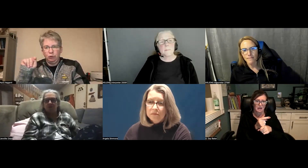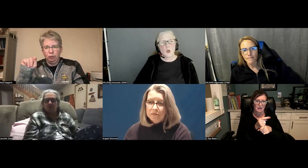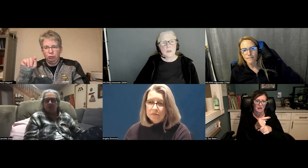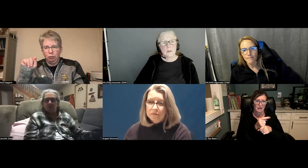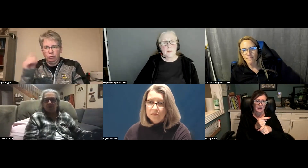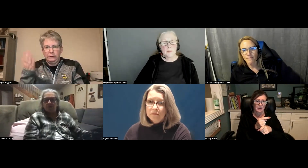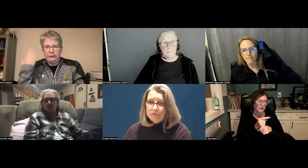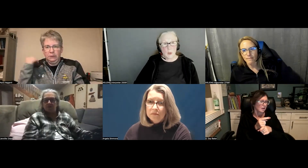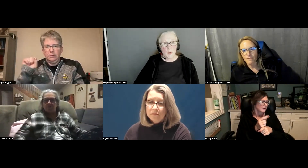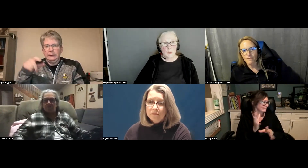September.